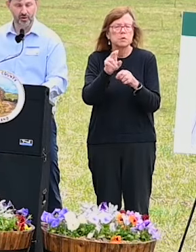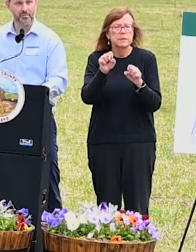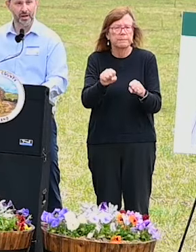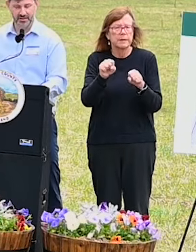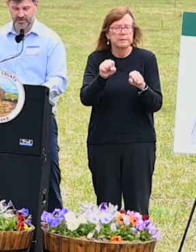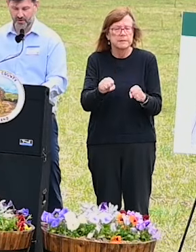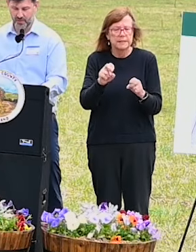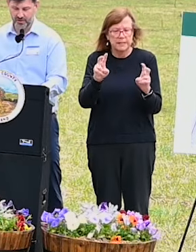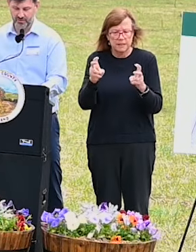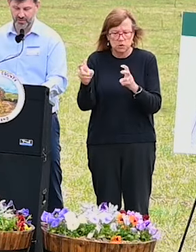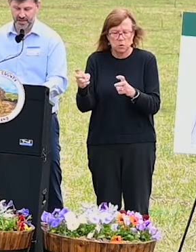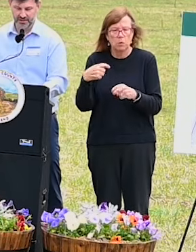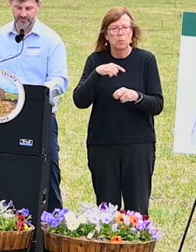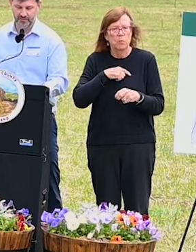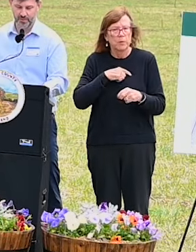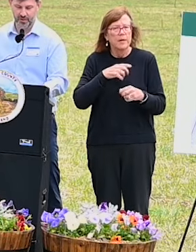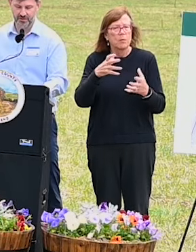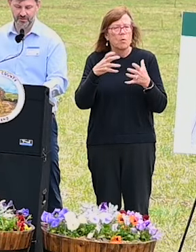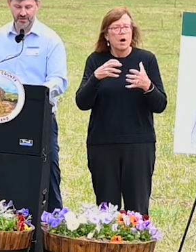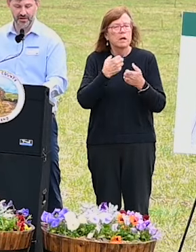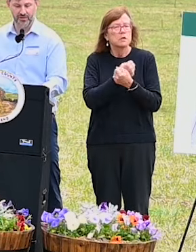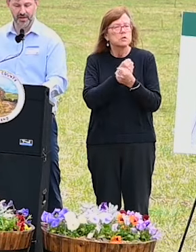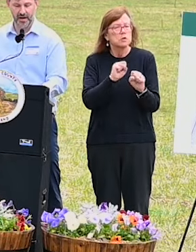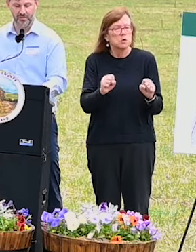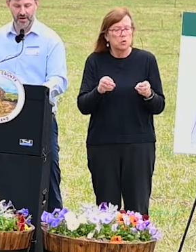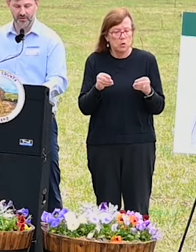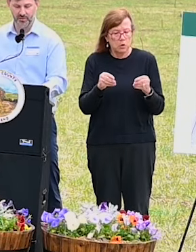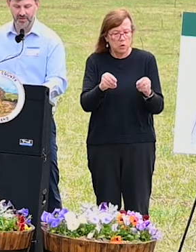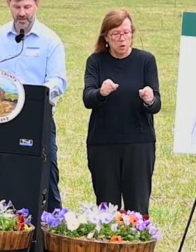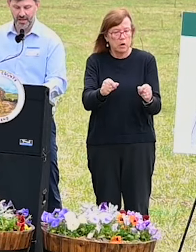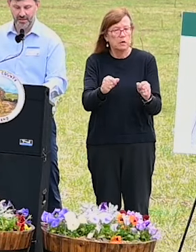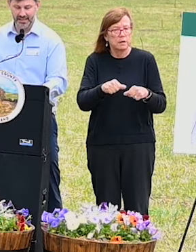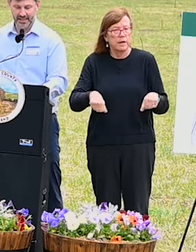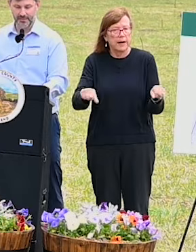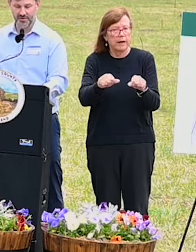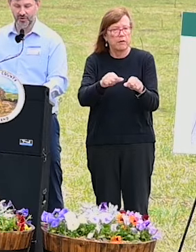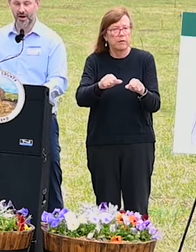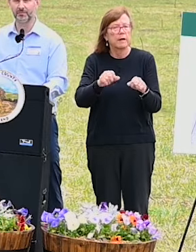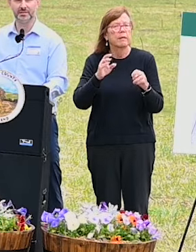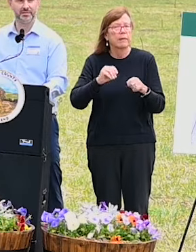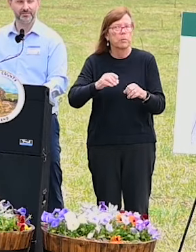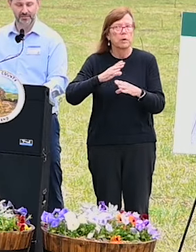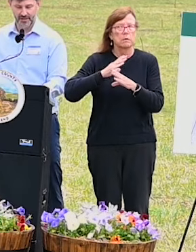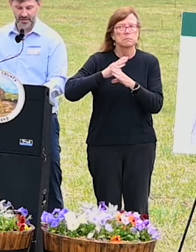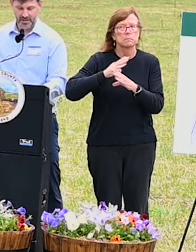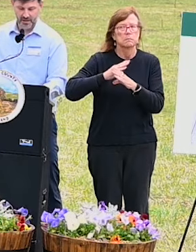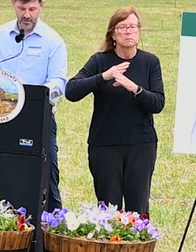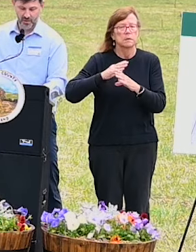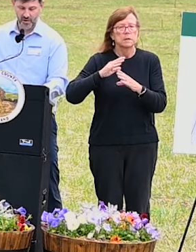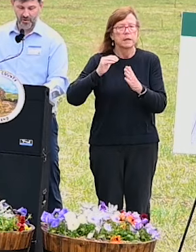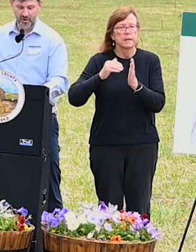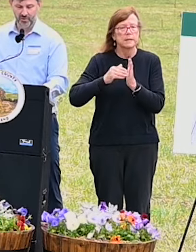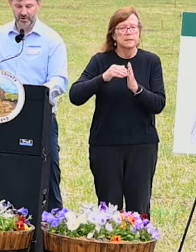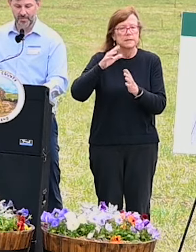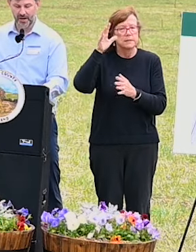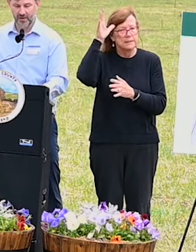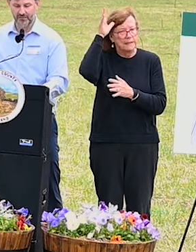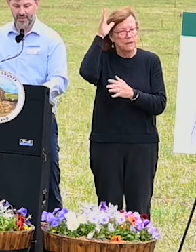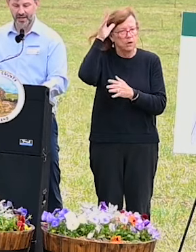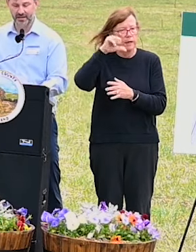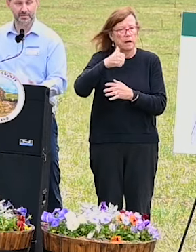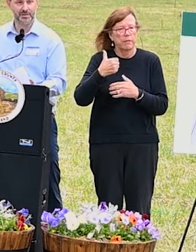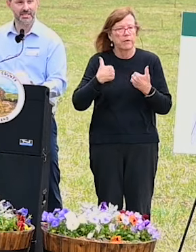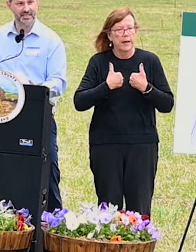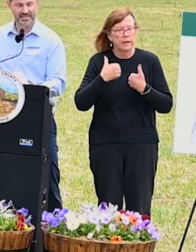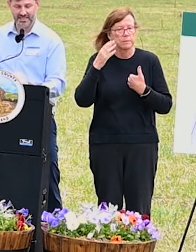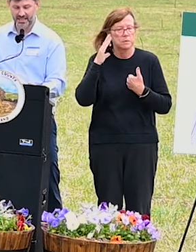where garden plots are better protected from the pressure of deer and other animals that can damage crops. We want your hard work to pay off,